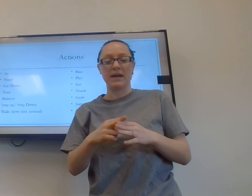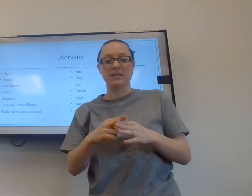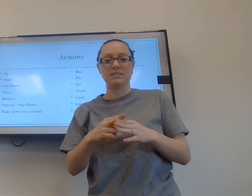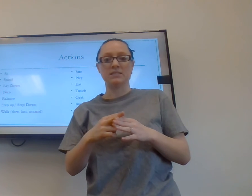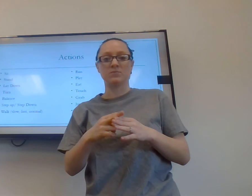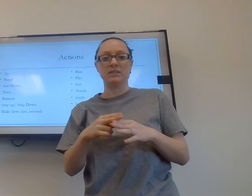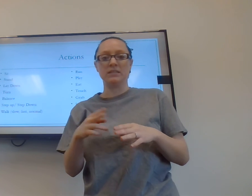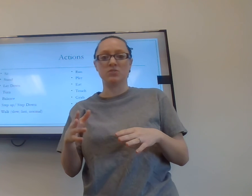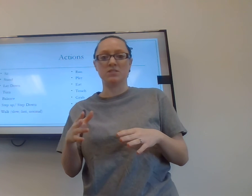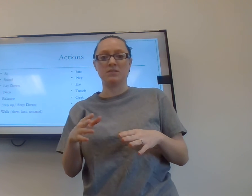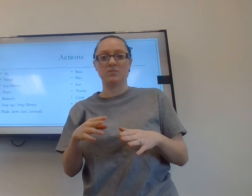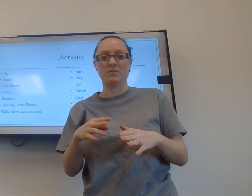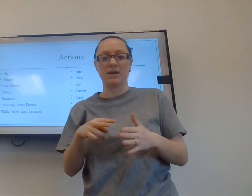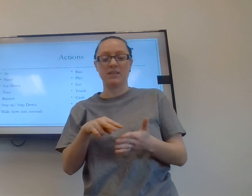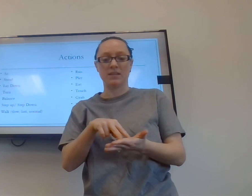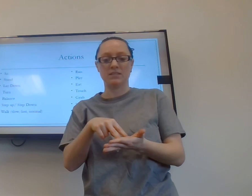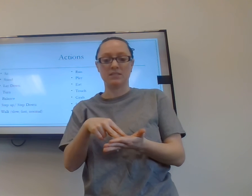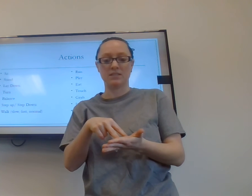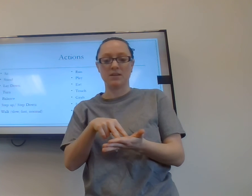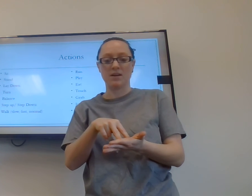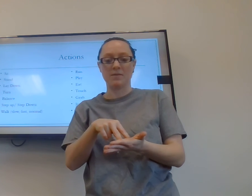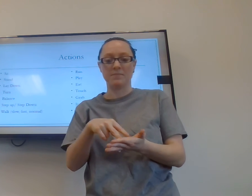balance is really interesting for the fact that it's